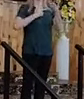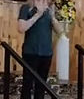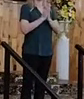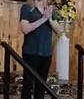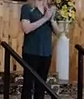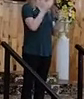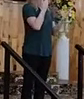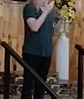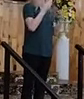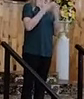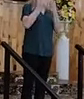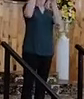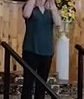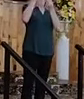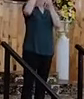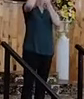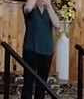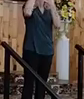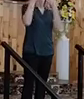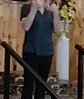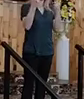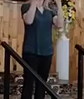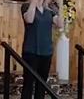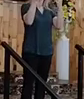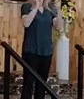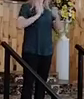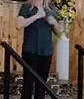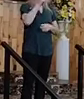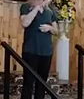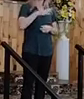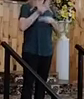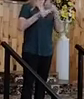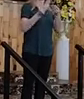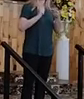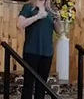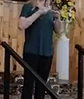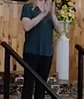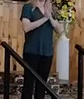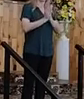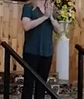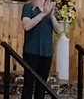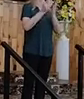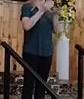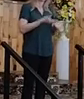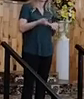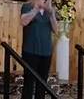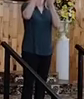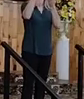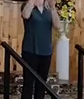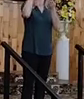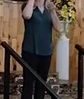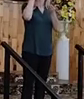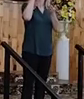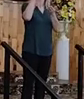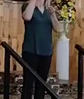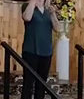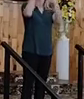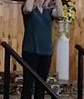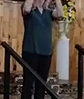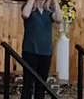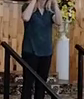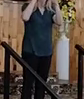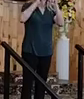Good and gracious Father, on this feast of Our Lady of Charity, we bring to you all our prayers and petitions. Father, we know that you've made it, you've heard it,